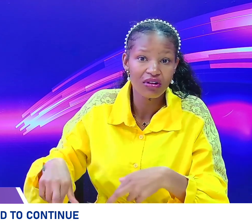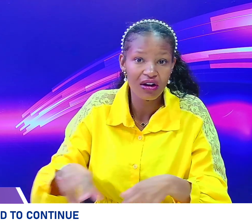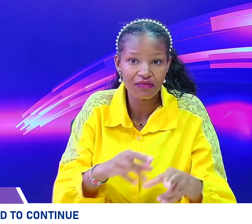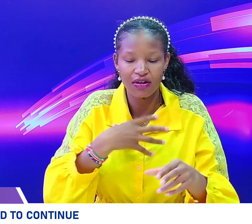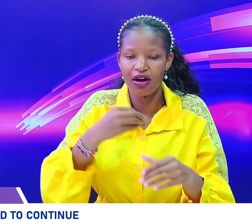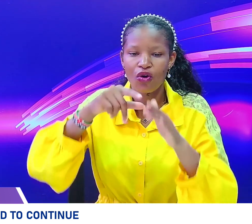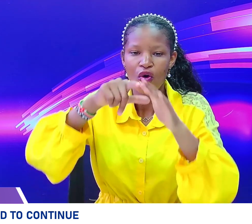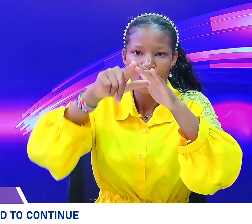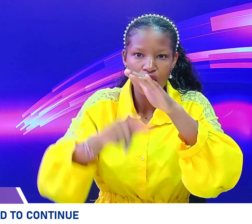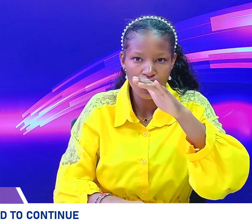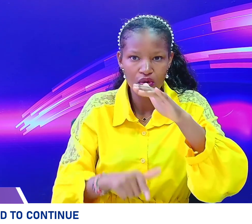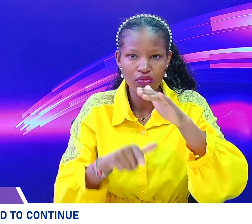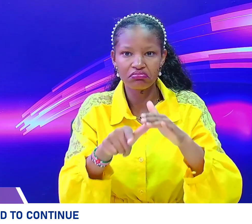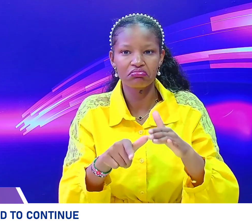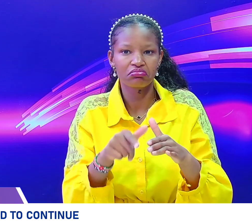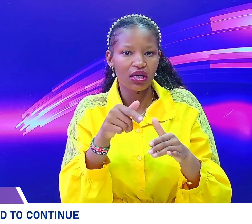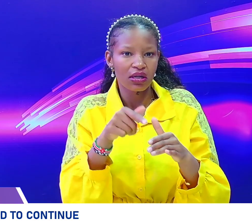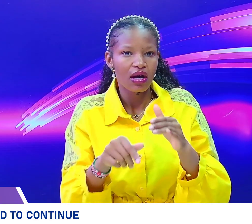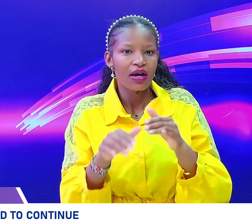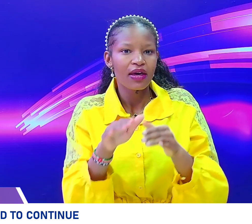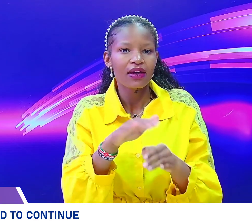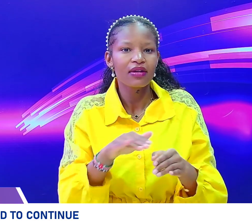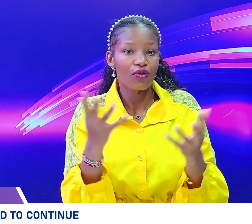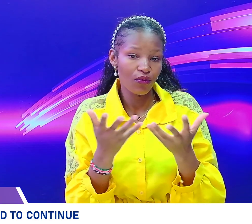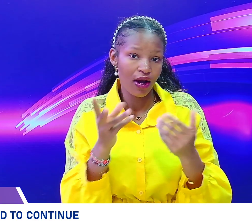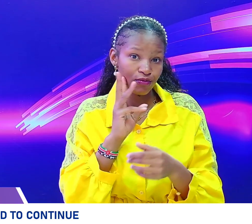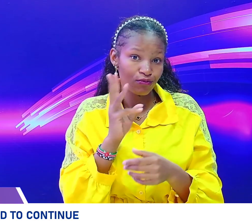low-lying areas where water levels may rise quickly.